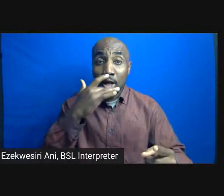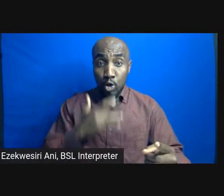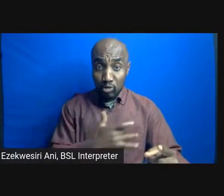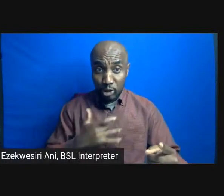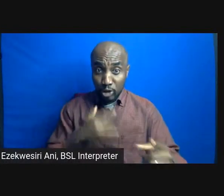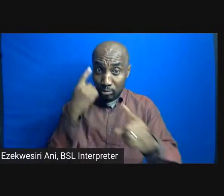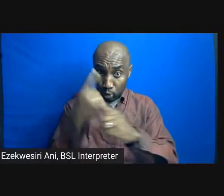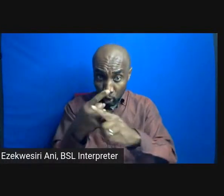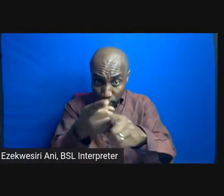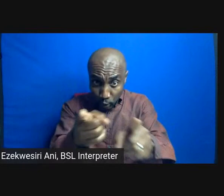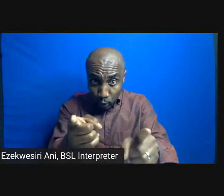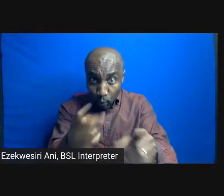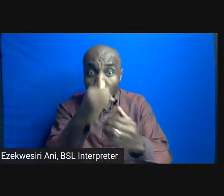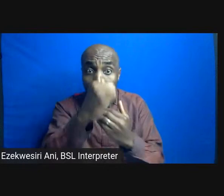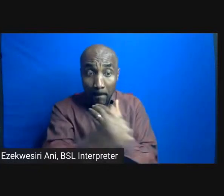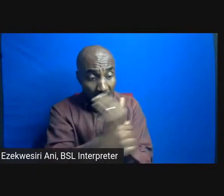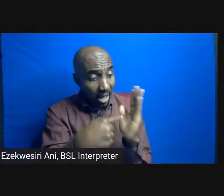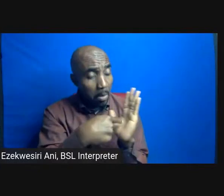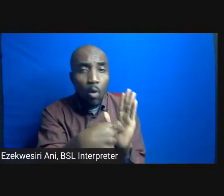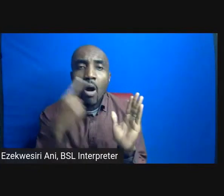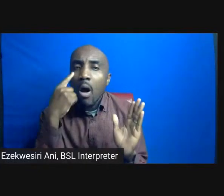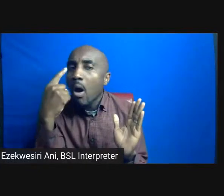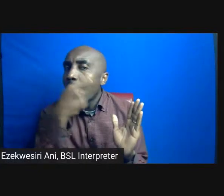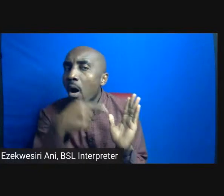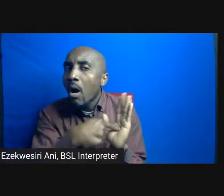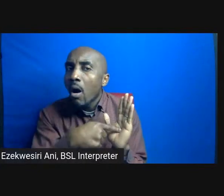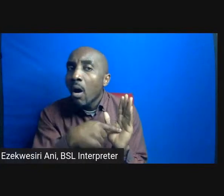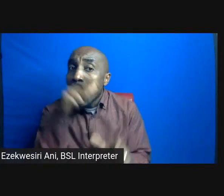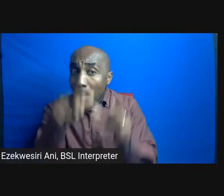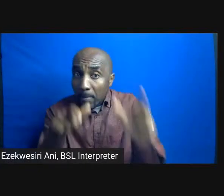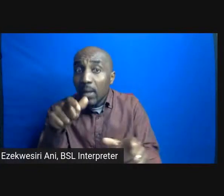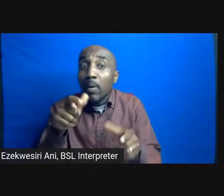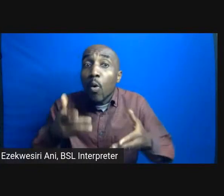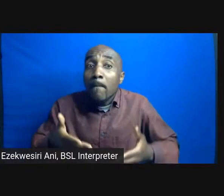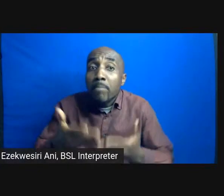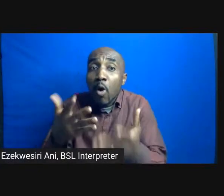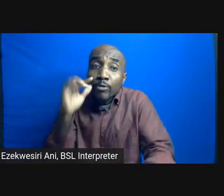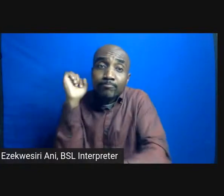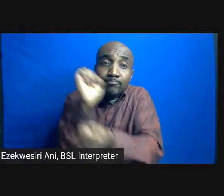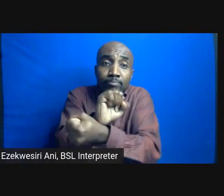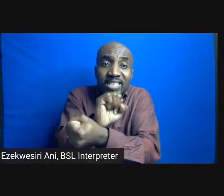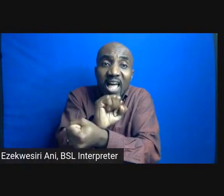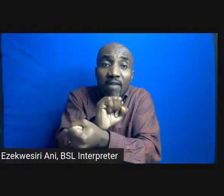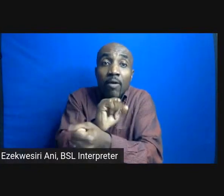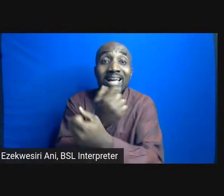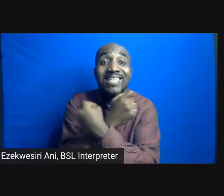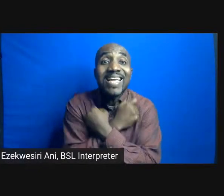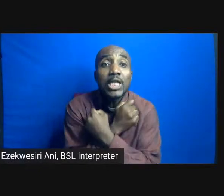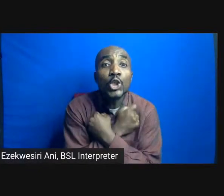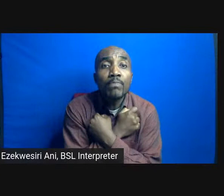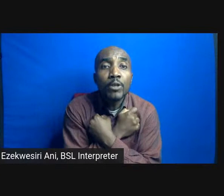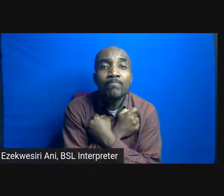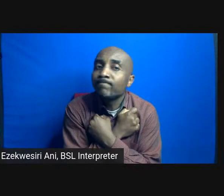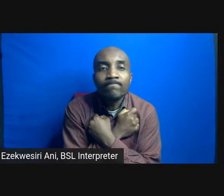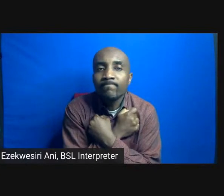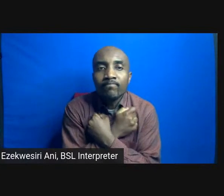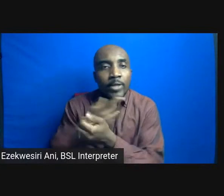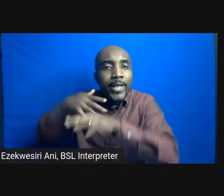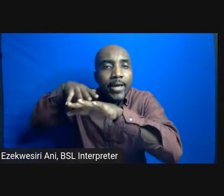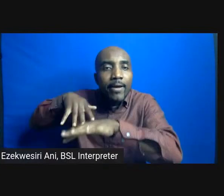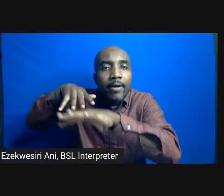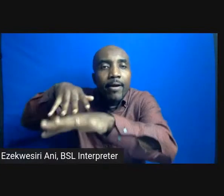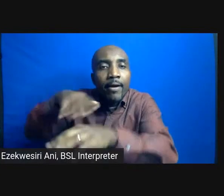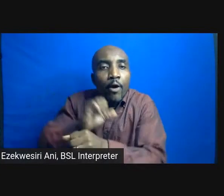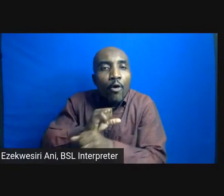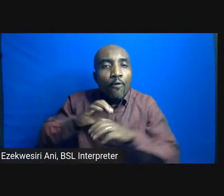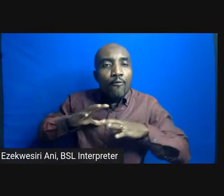Scripture records those who were born in bondage in Egypt. did not get to the promised land,